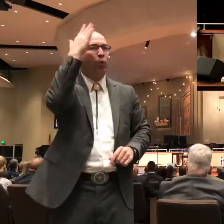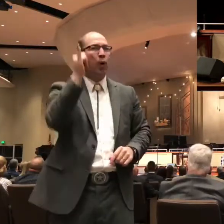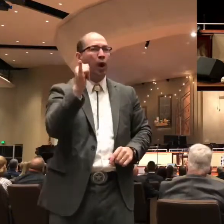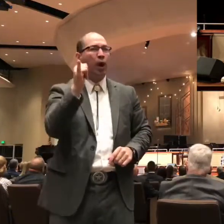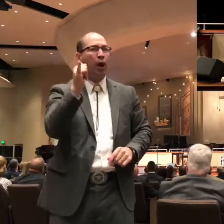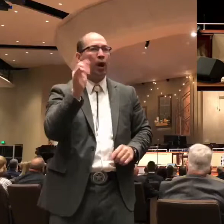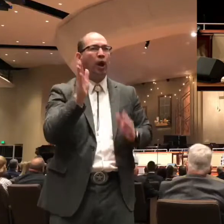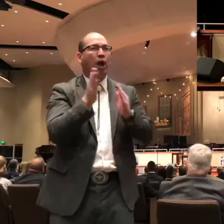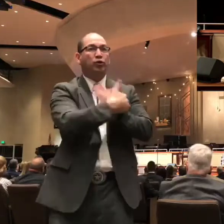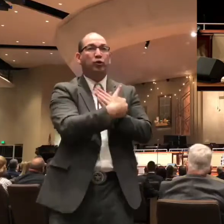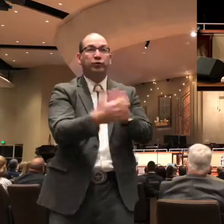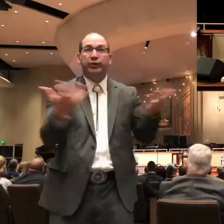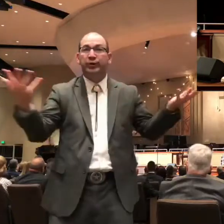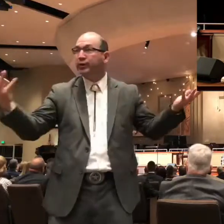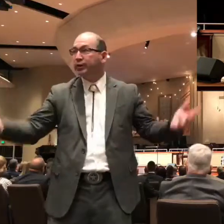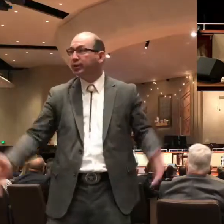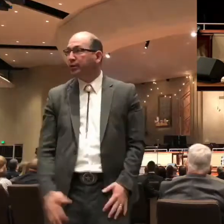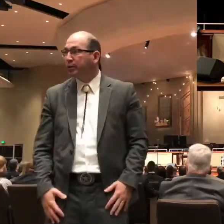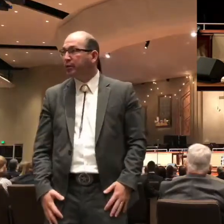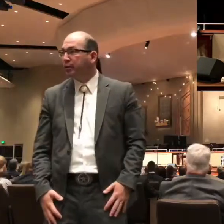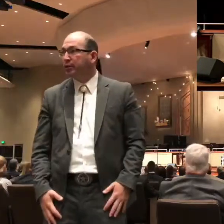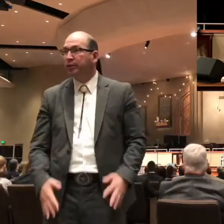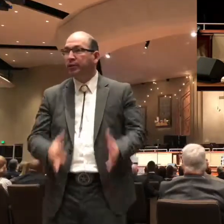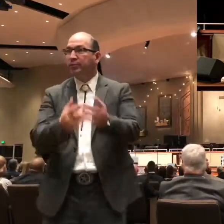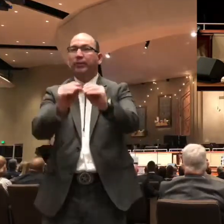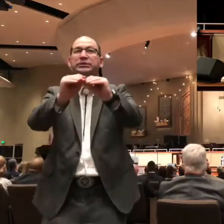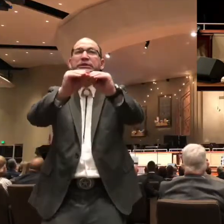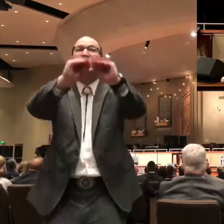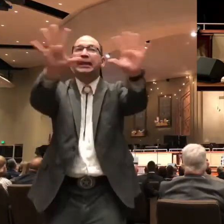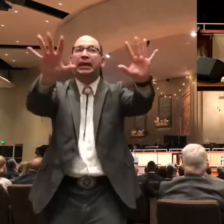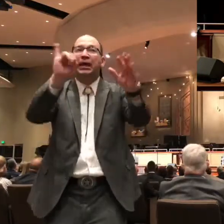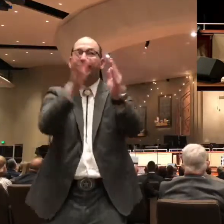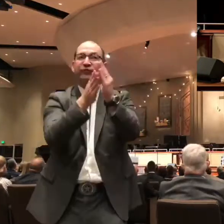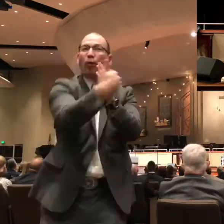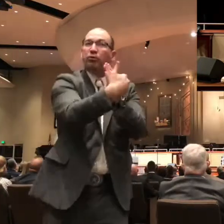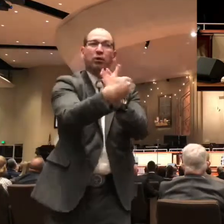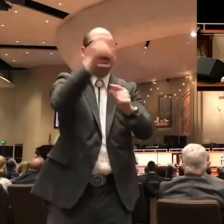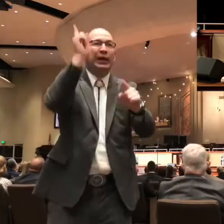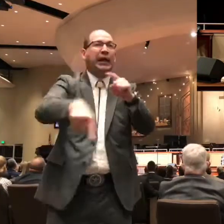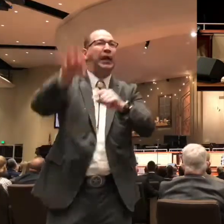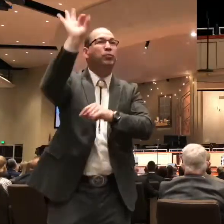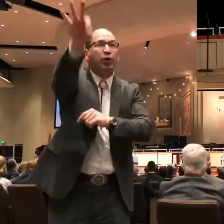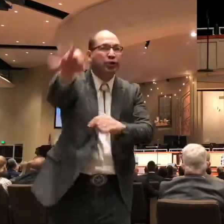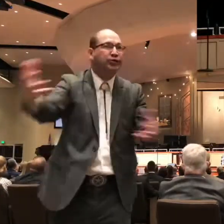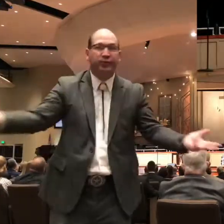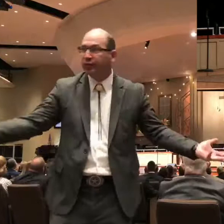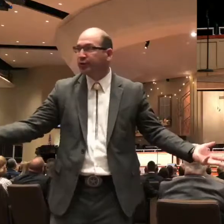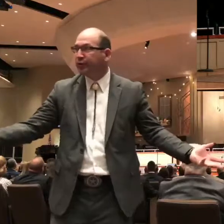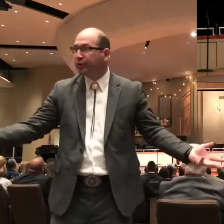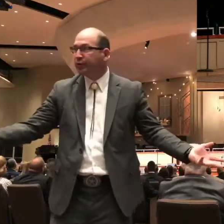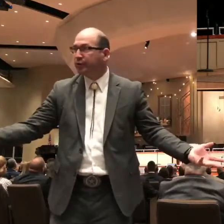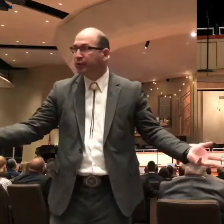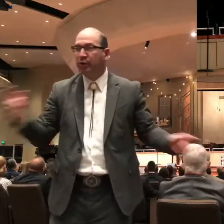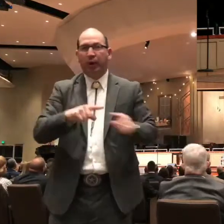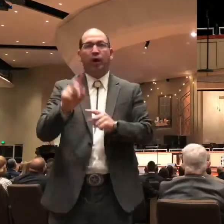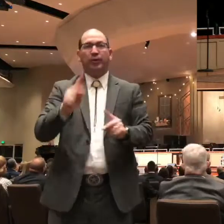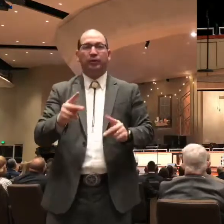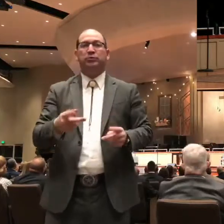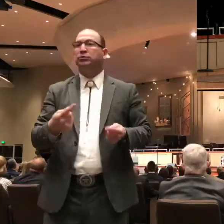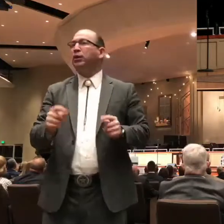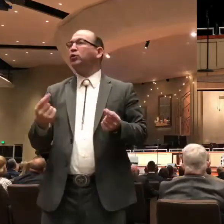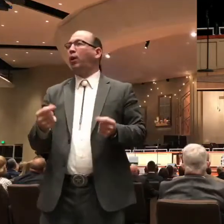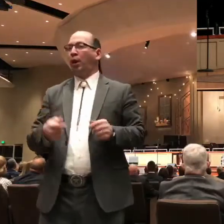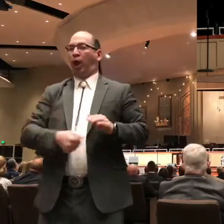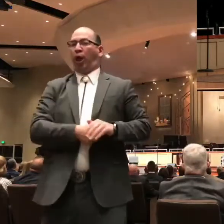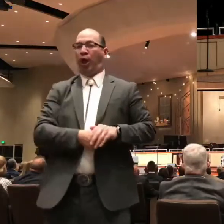local church. The Bible's clear about that matter. And yet there comes a point when it's just more important to keep the show moving rather than to see